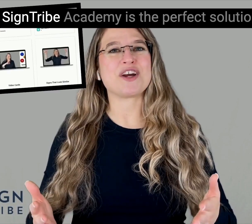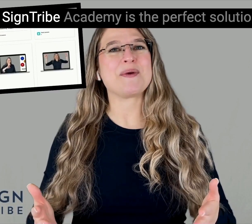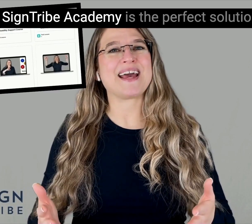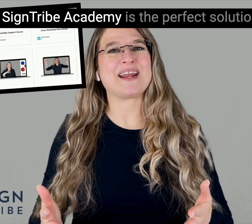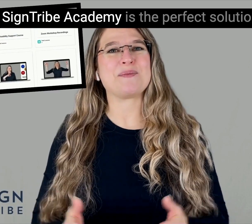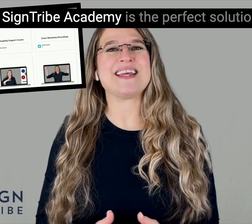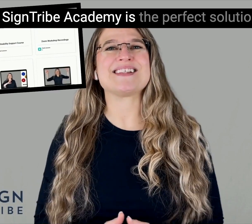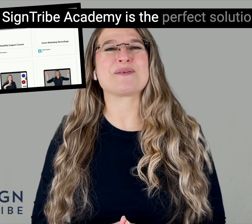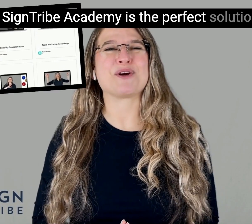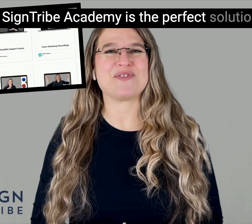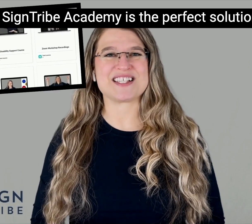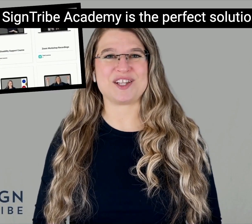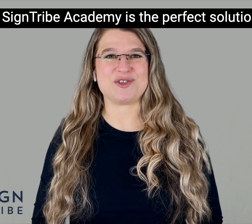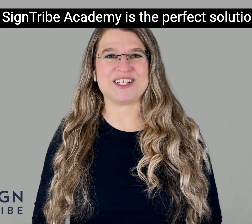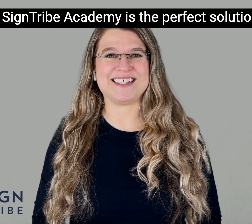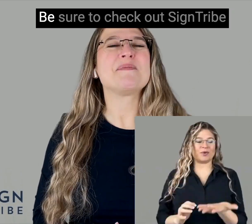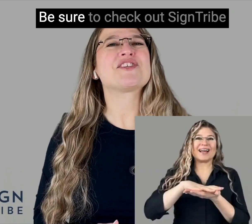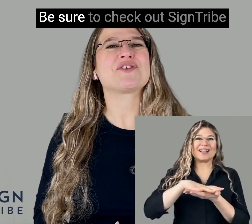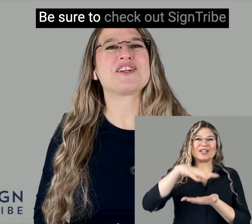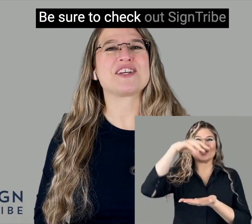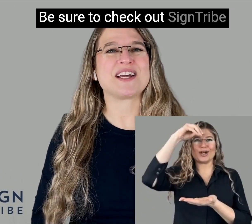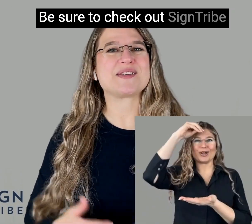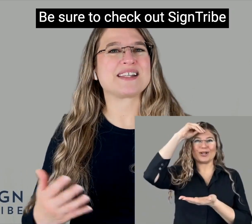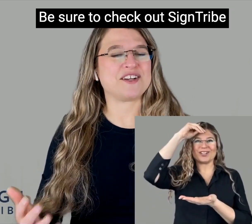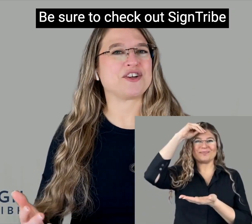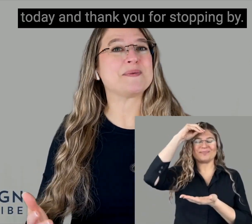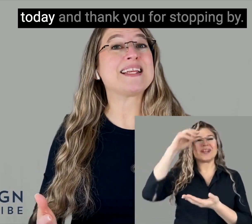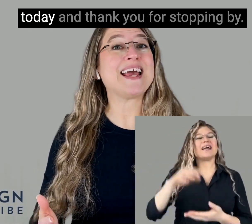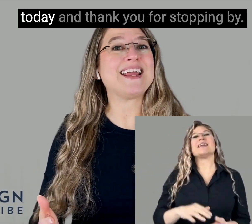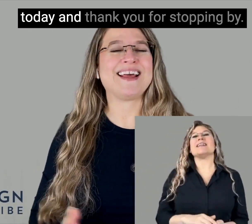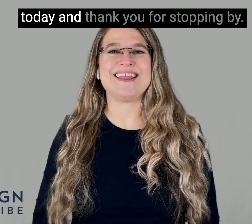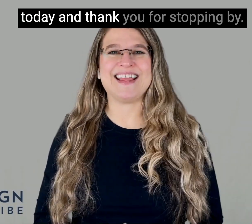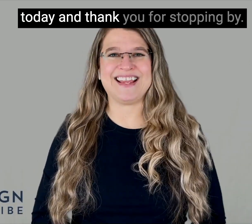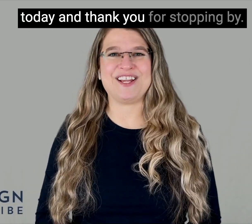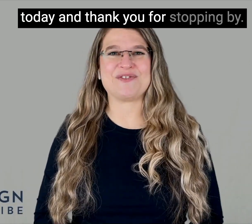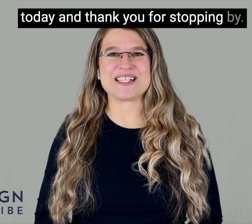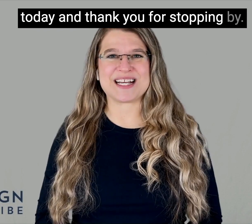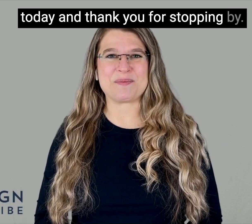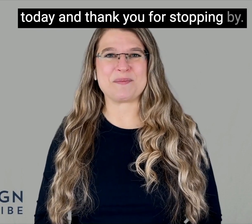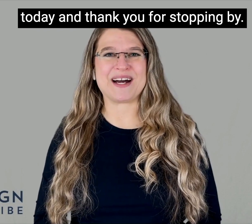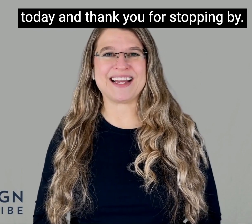Academy is the perfect solution. Be sure to check out Sign Tribe today, and thank you for stopping by.